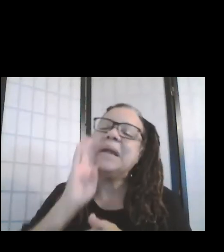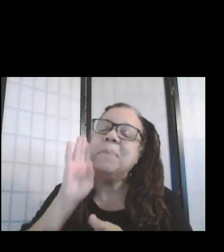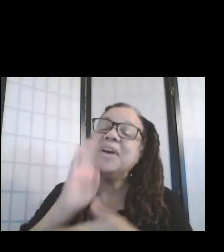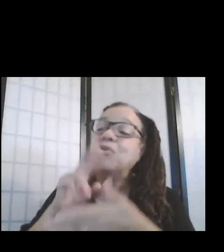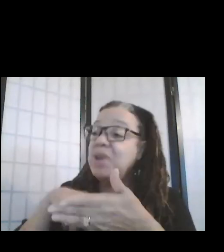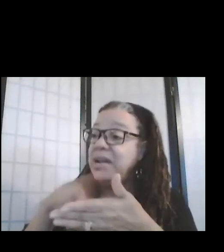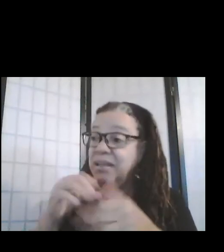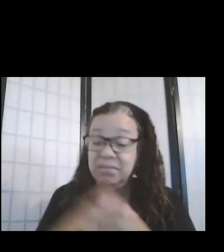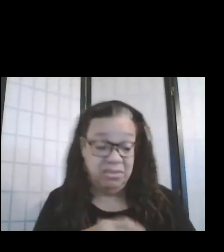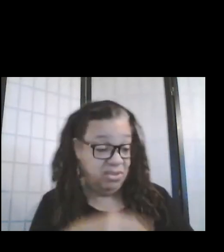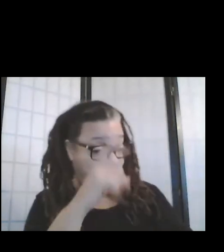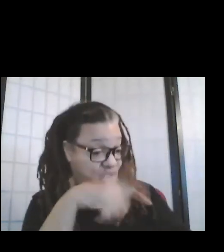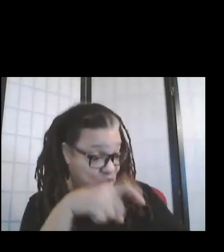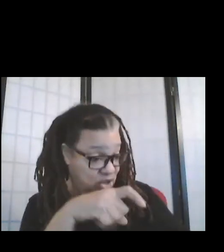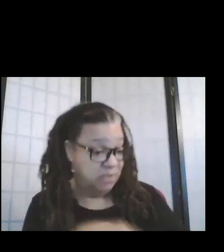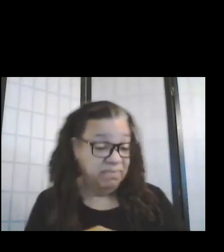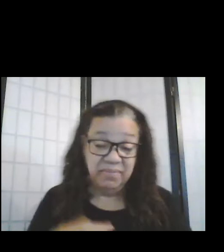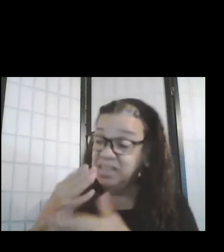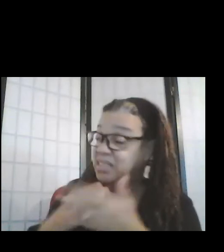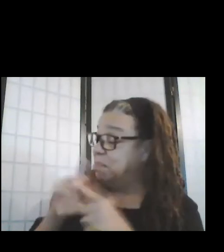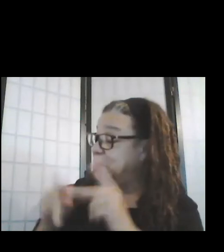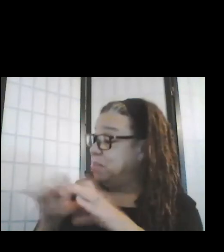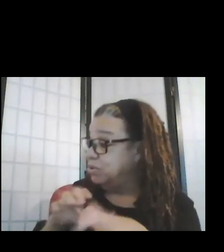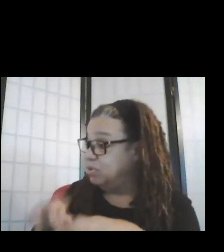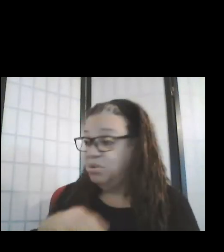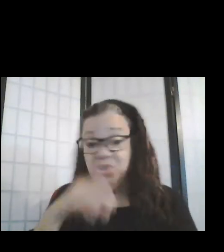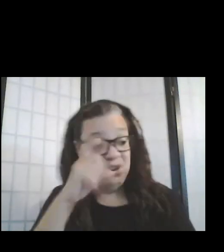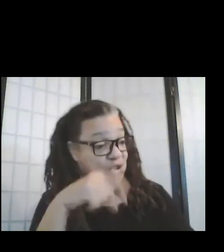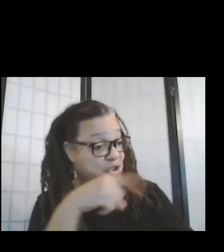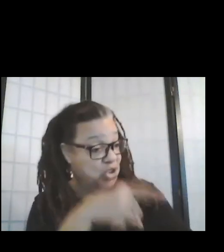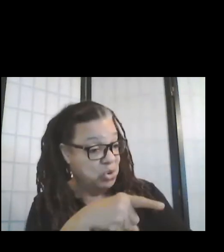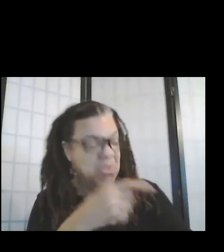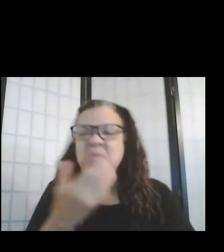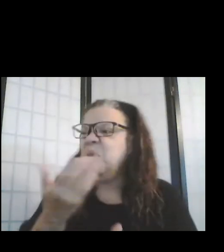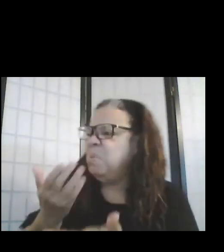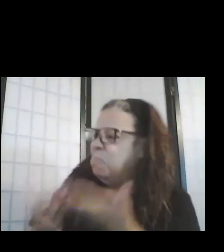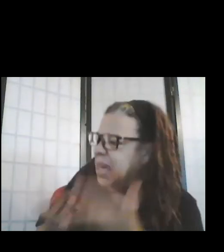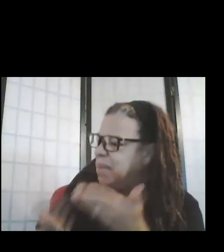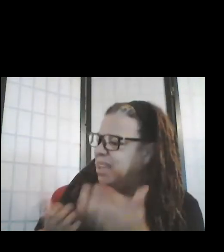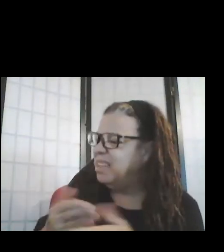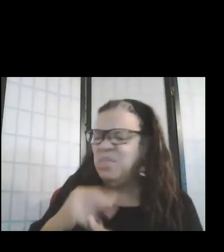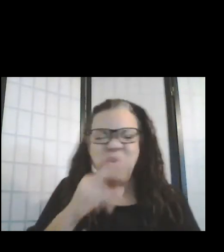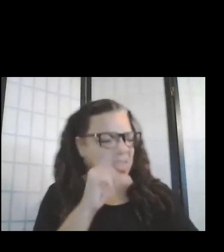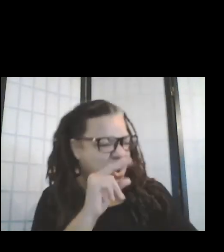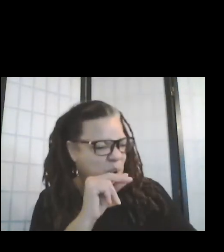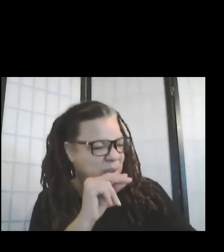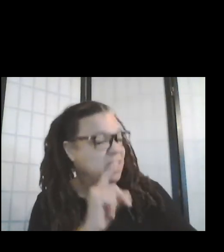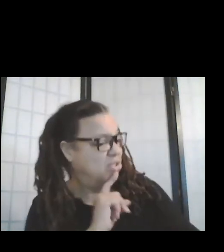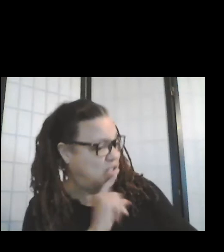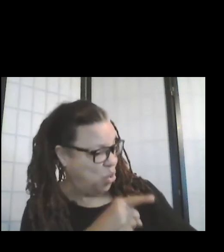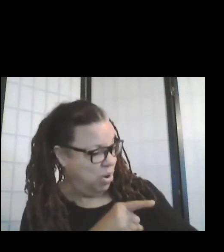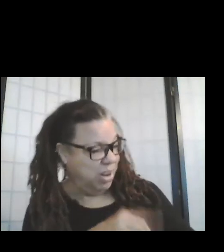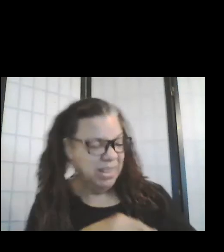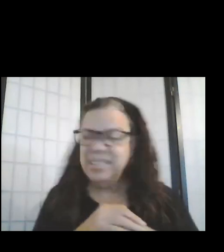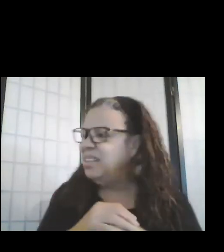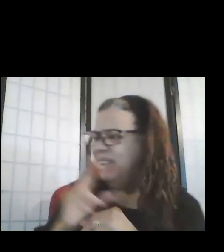you? Some people do. Should you? Maybe. Well, no. You sure? I mean,